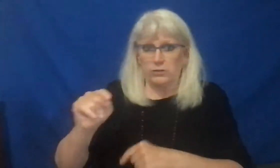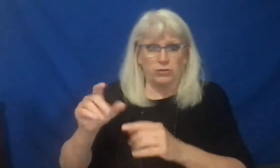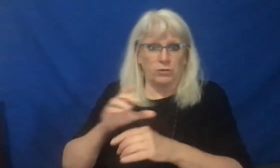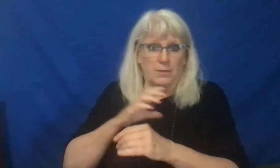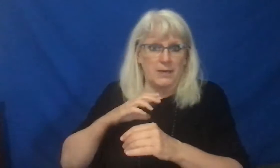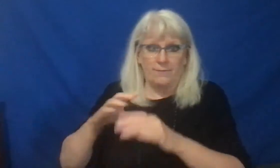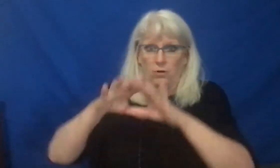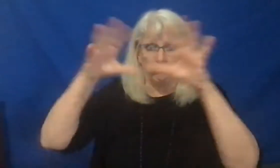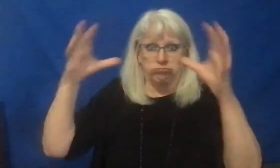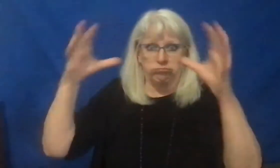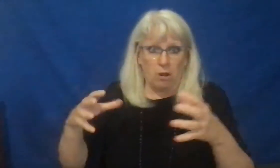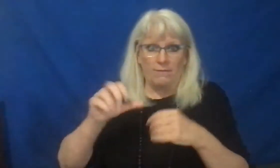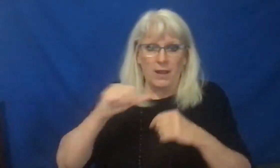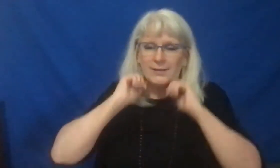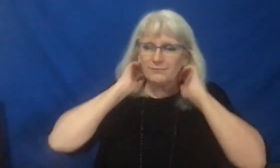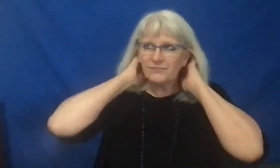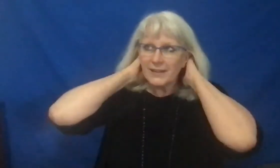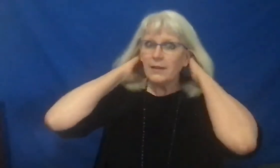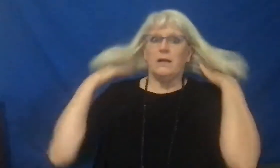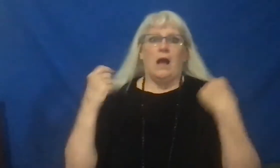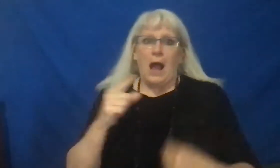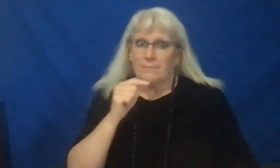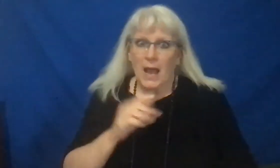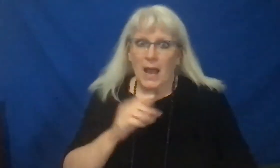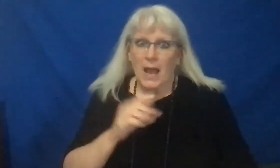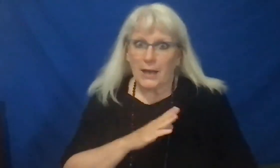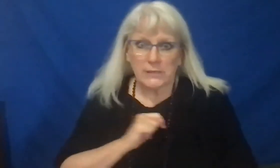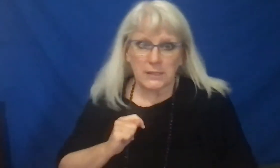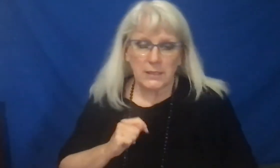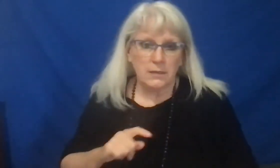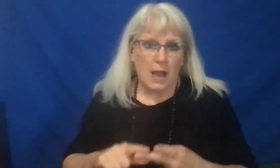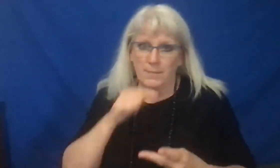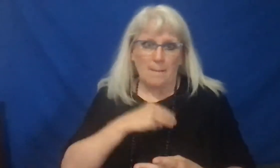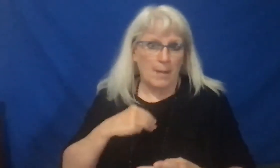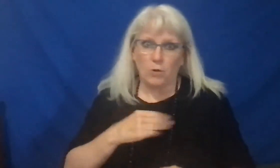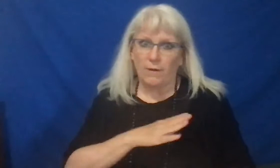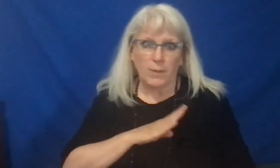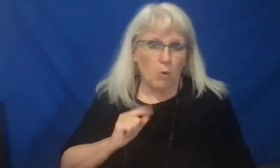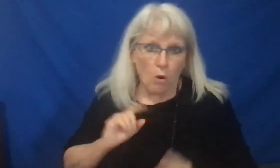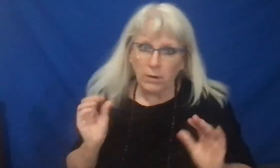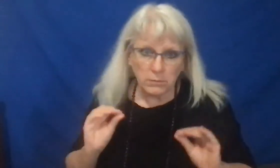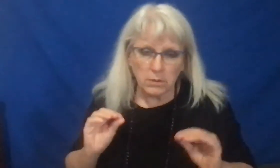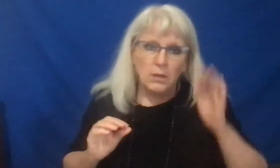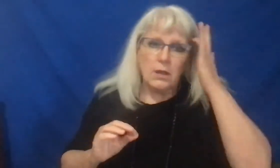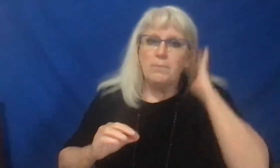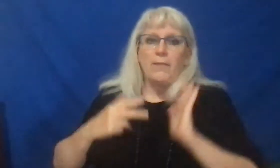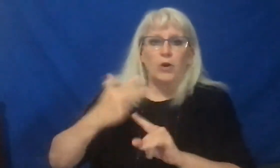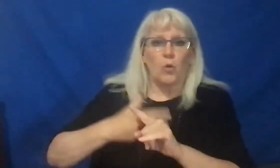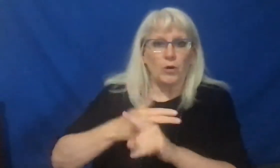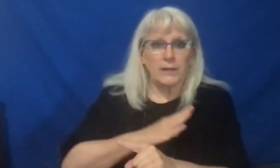I'm not a trustee. I'm not a member of the board, but I attend our quarterly board meetings in New York, and